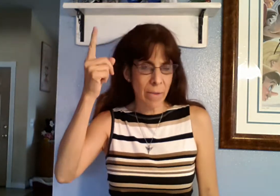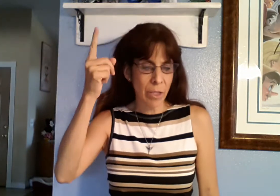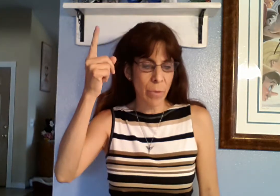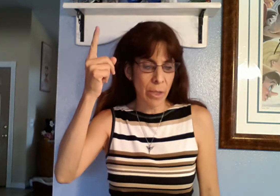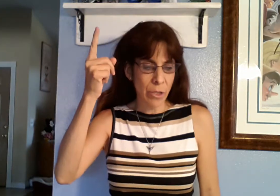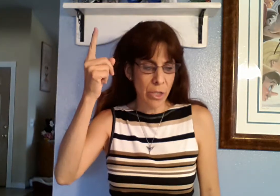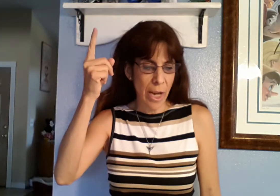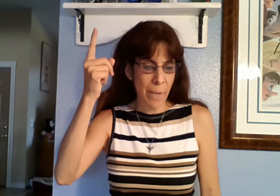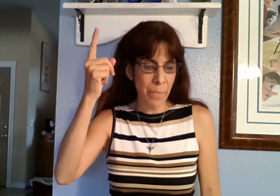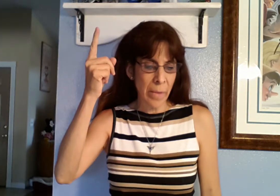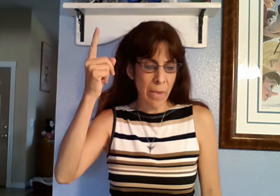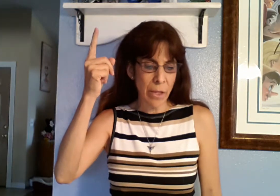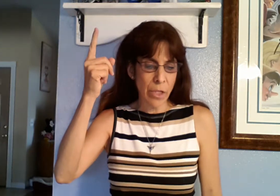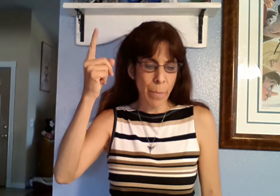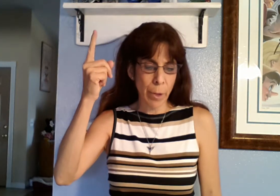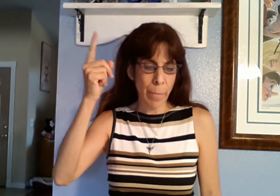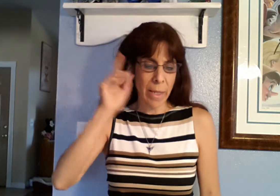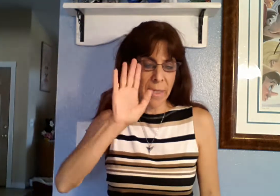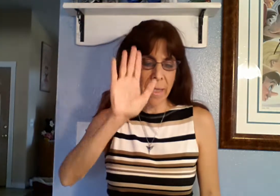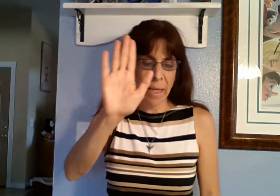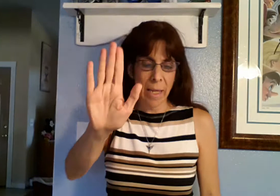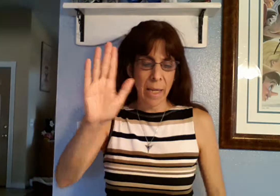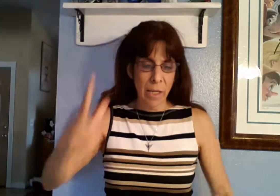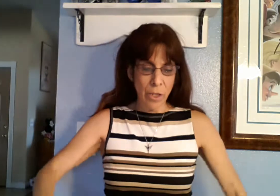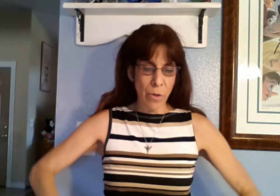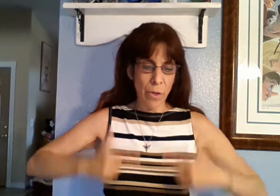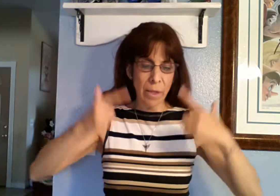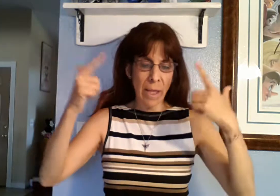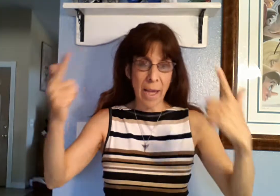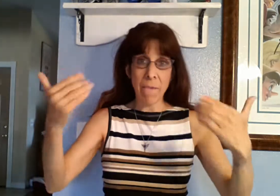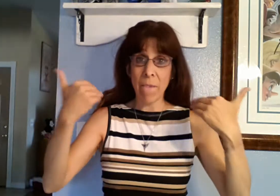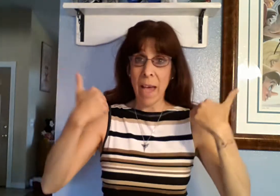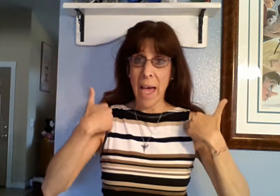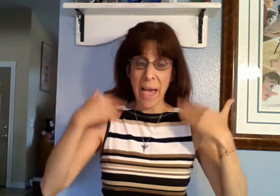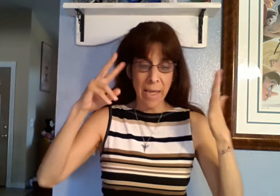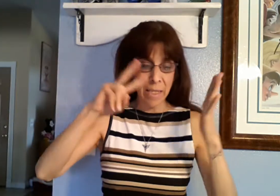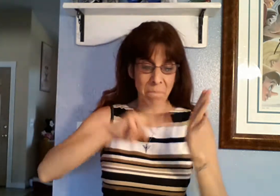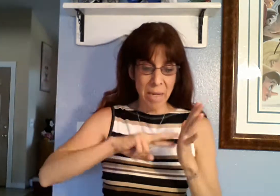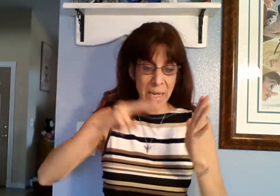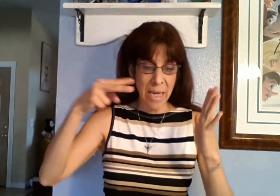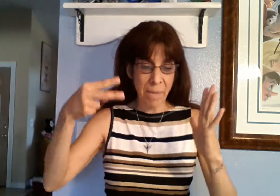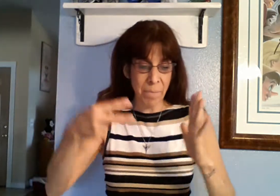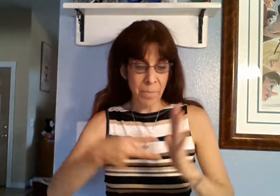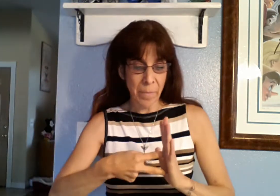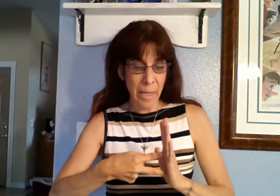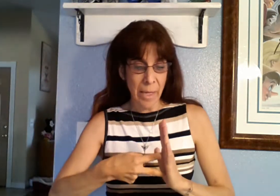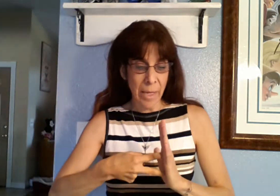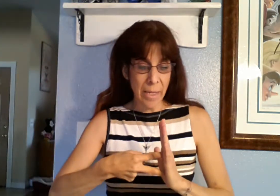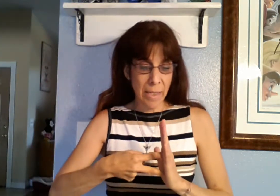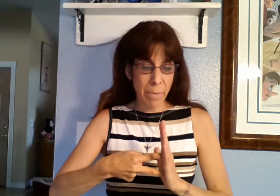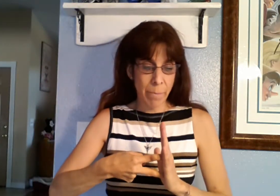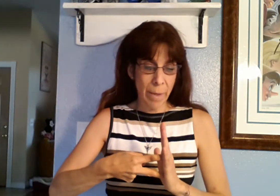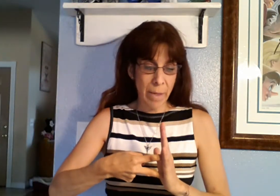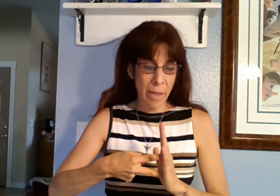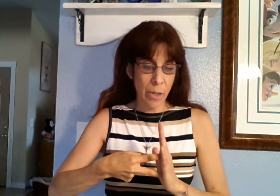you will understand. There's a purpose. Your life has meaning. It's been there